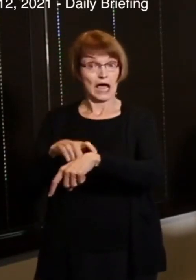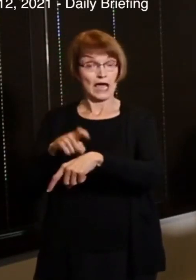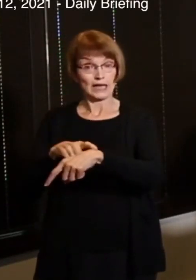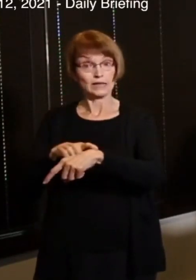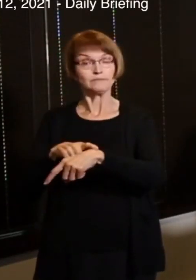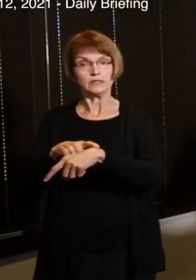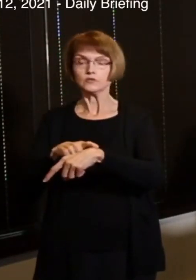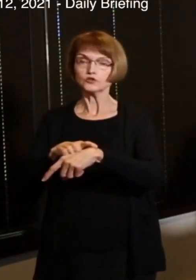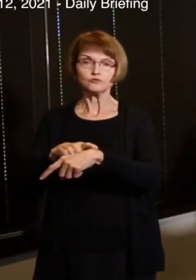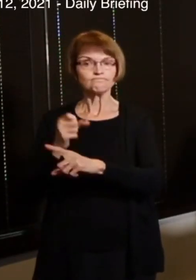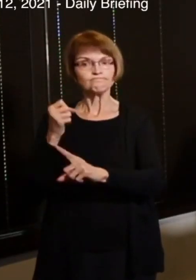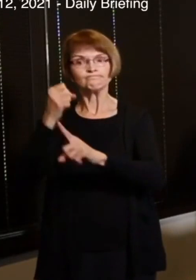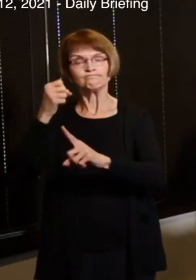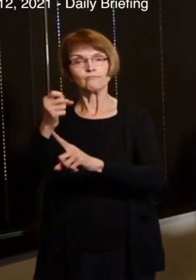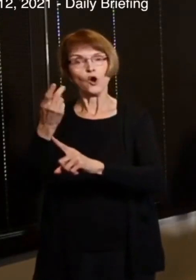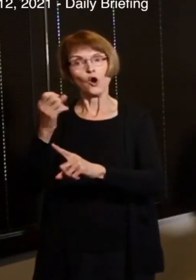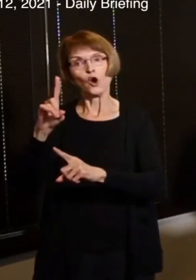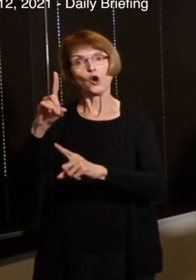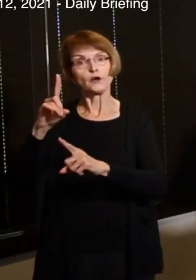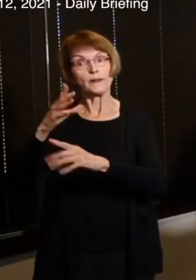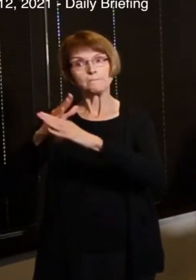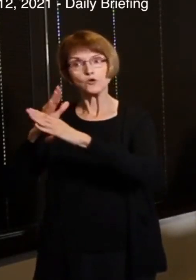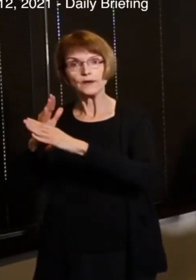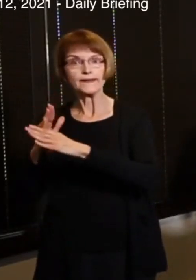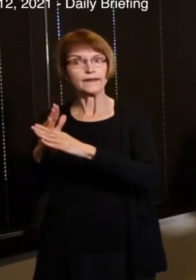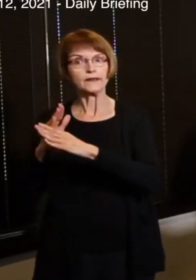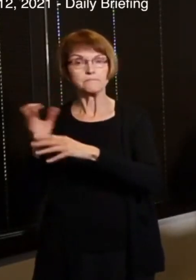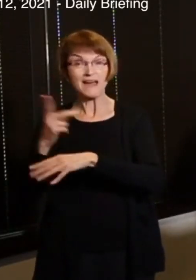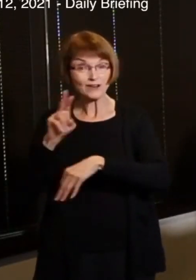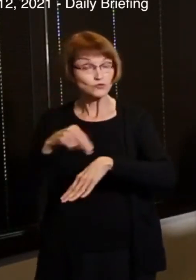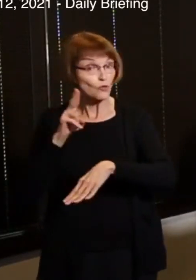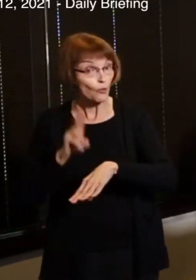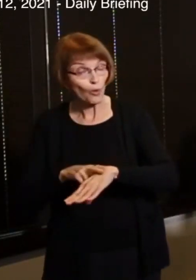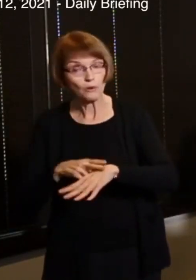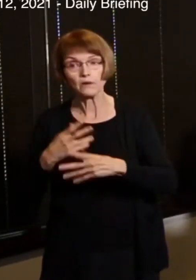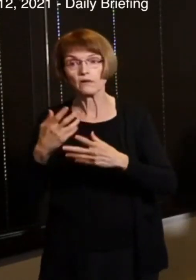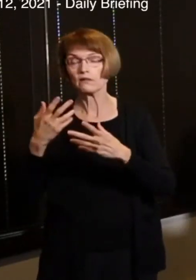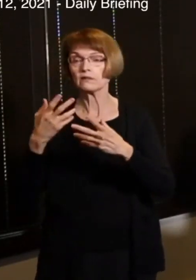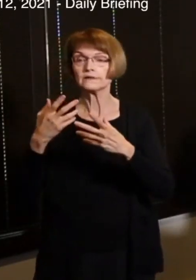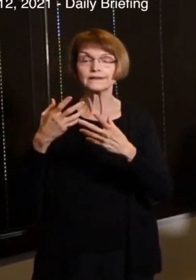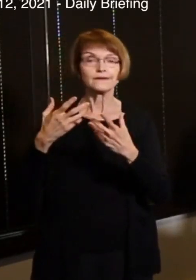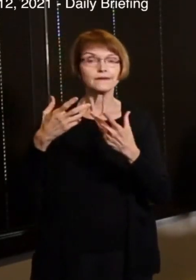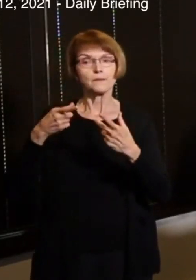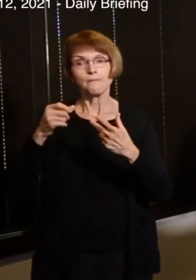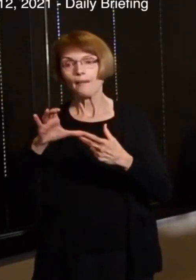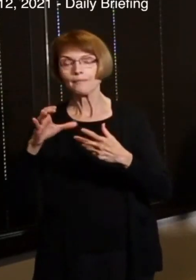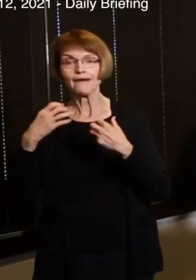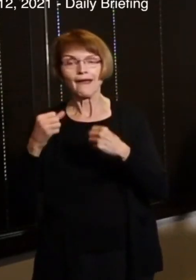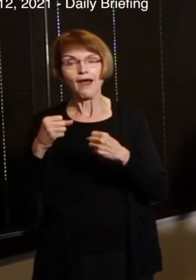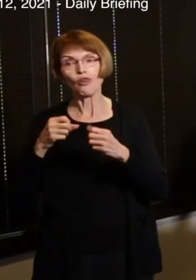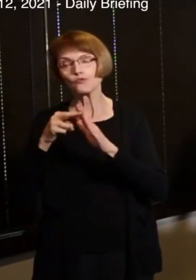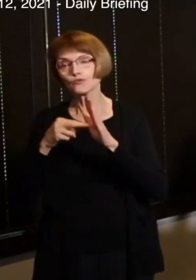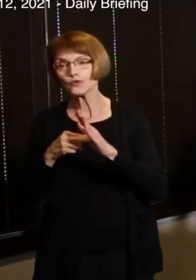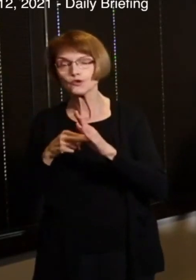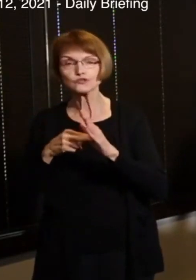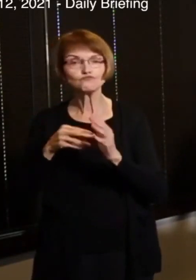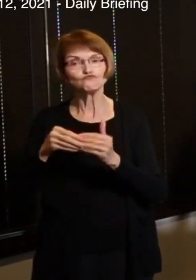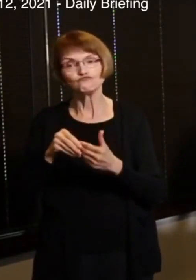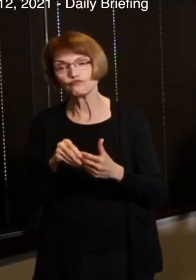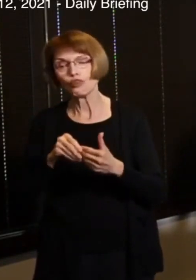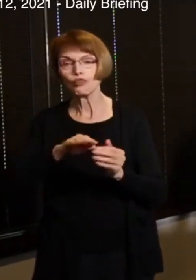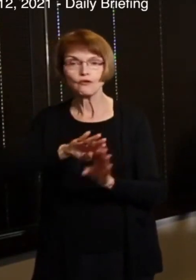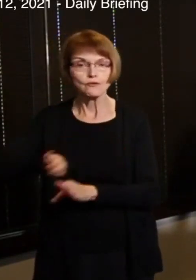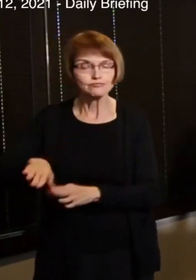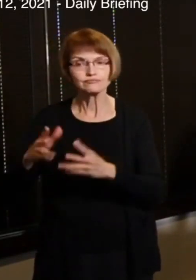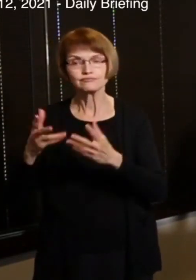the quicker we can get to relaxing public health measures and being able to enjoy doing all of those